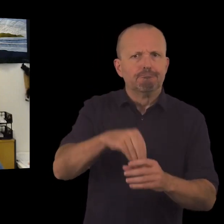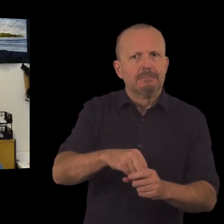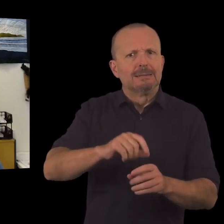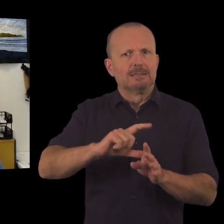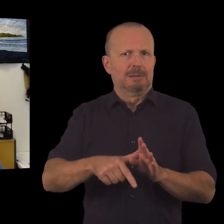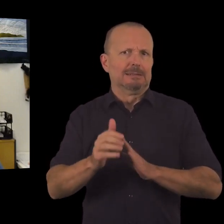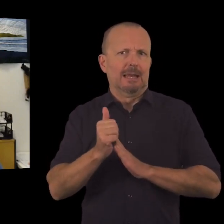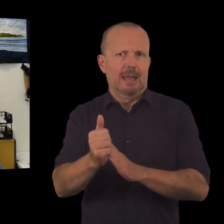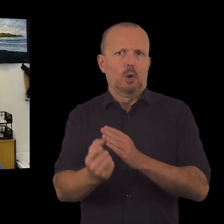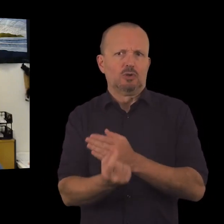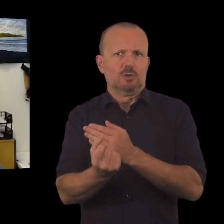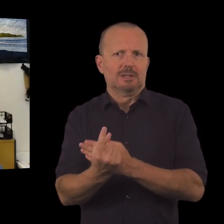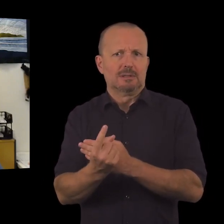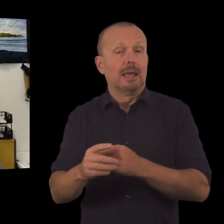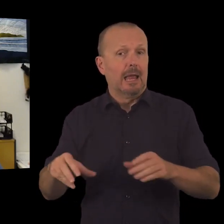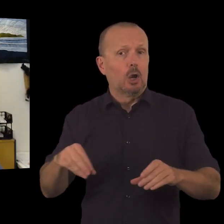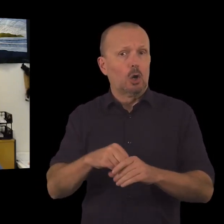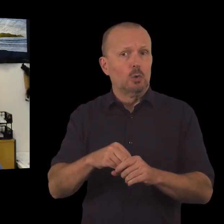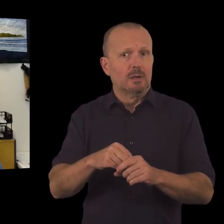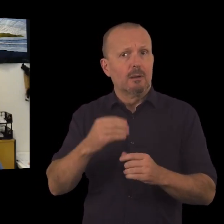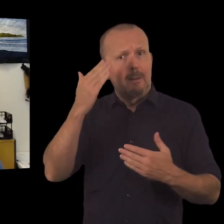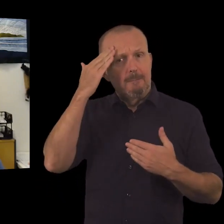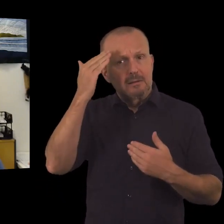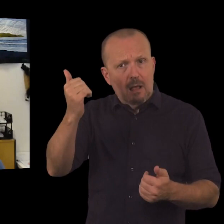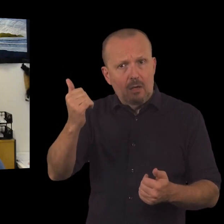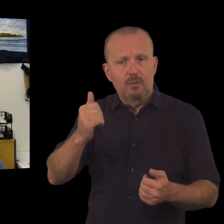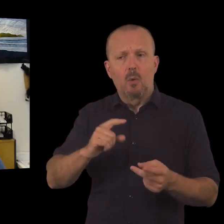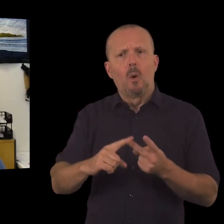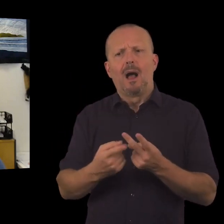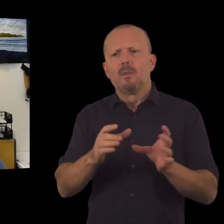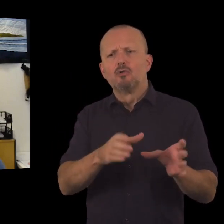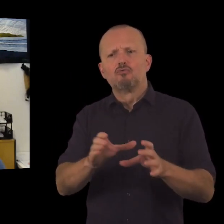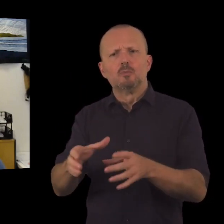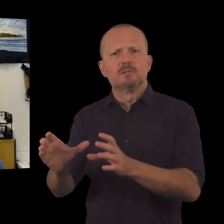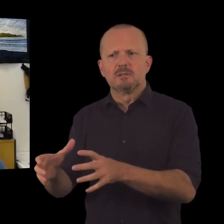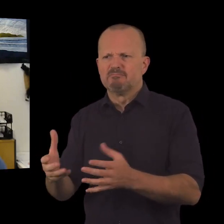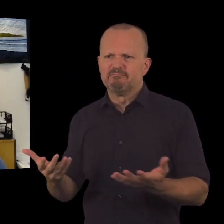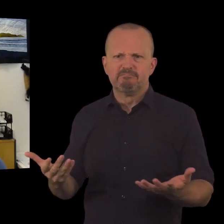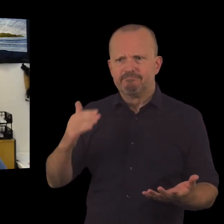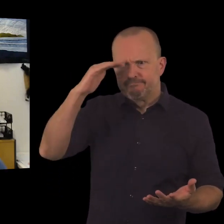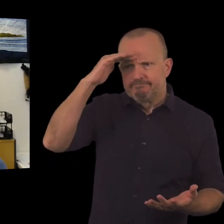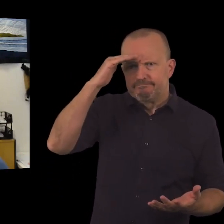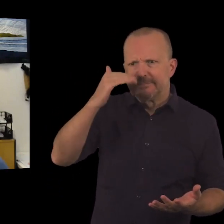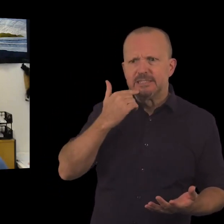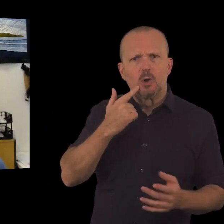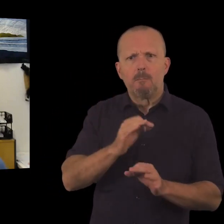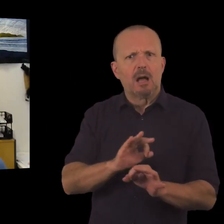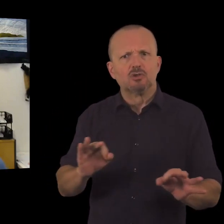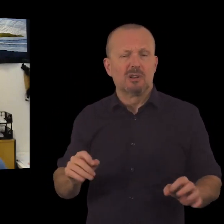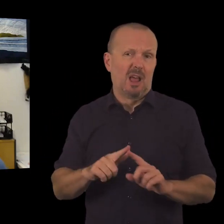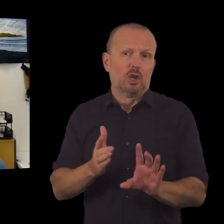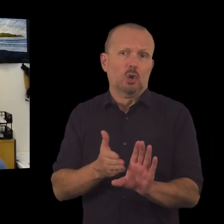this includes people with mental ill health and others who are unheard of or underrepresented like